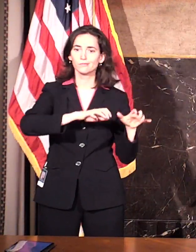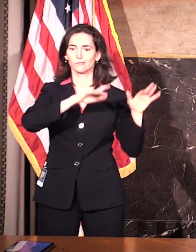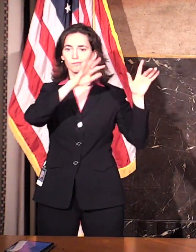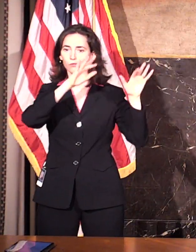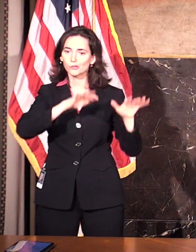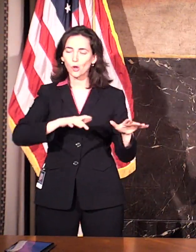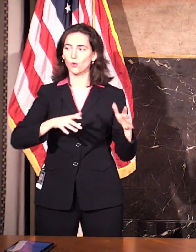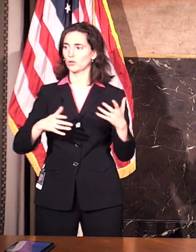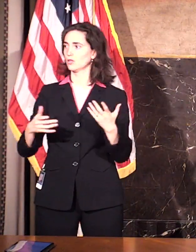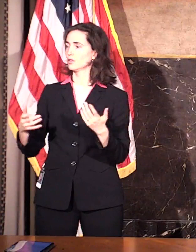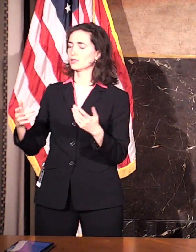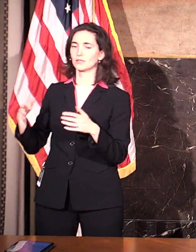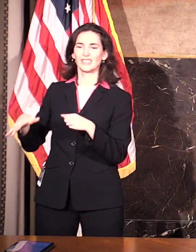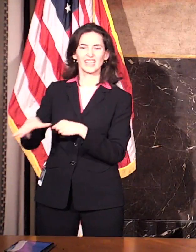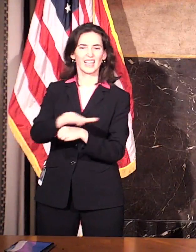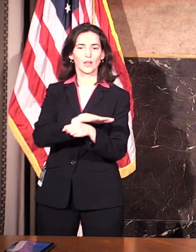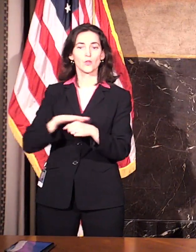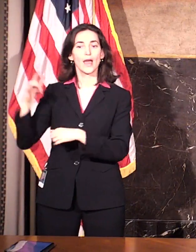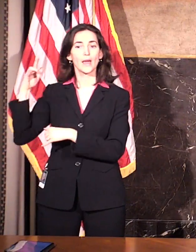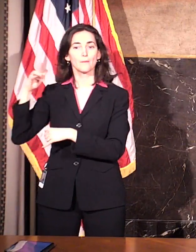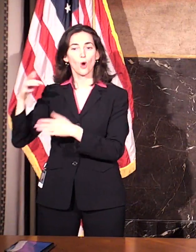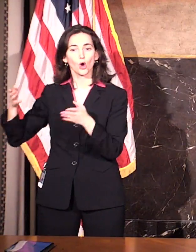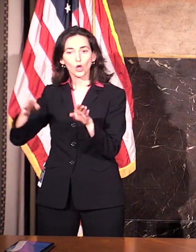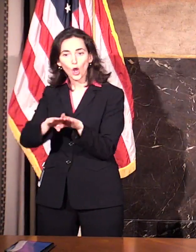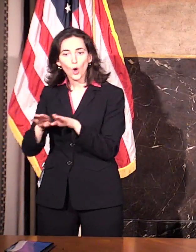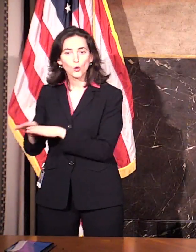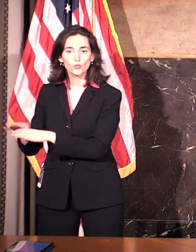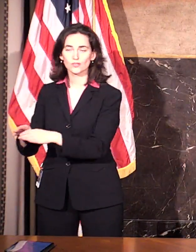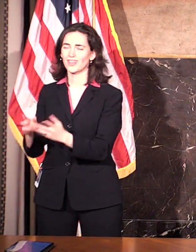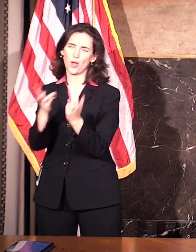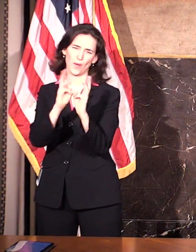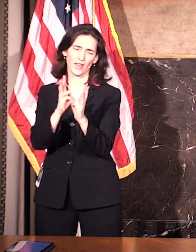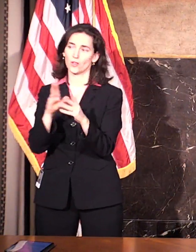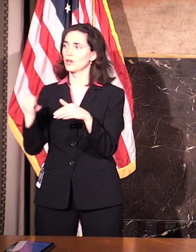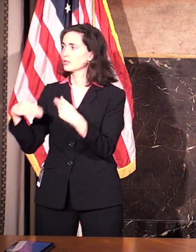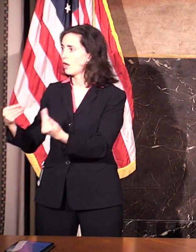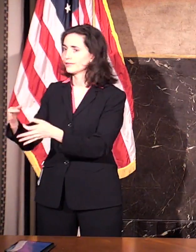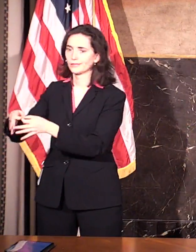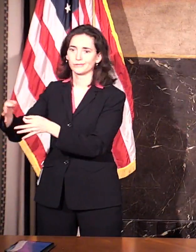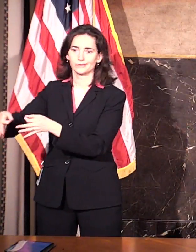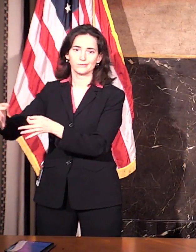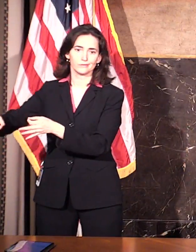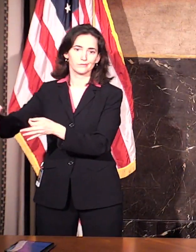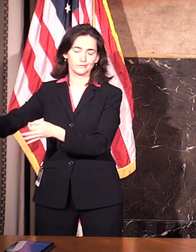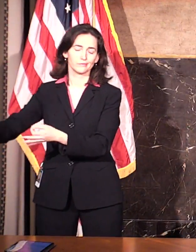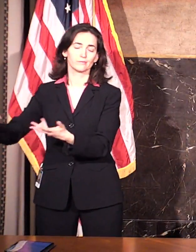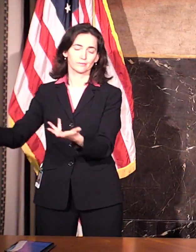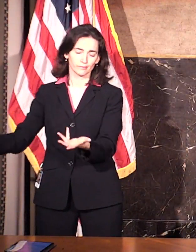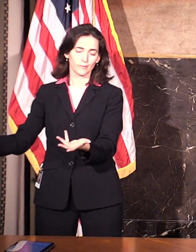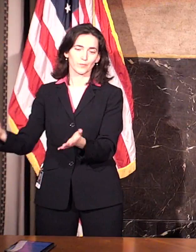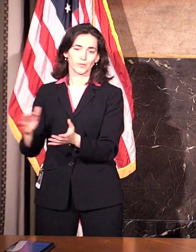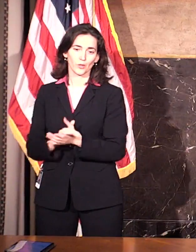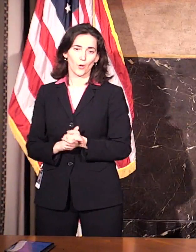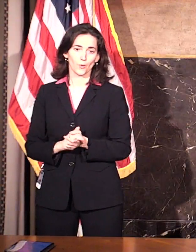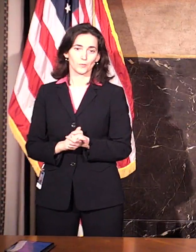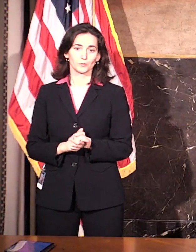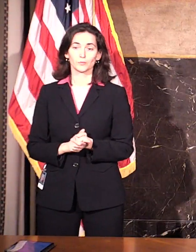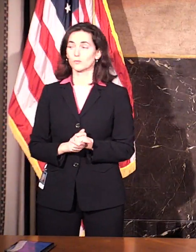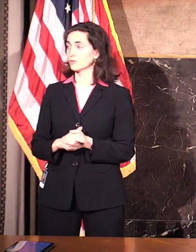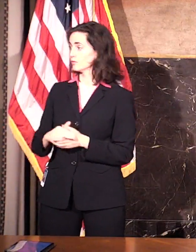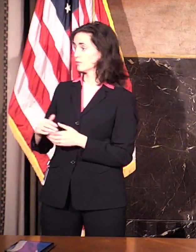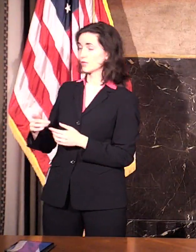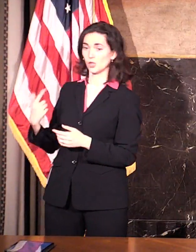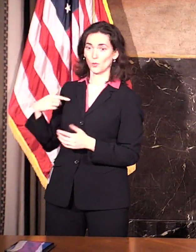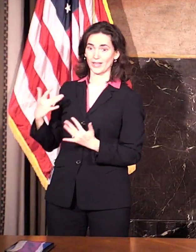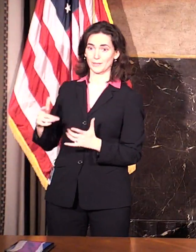affecting closures at various airports where the distribution occurs. And so our large shipments